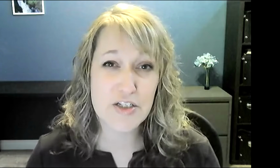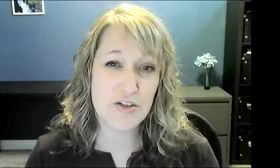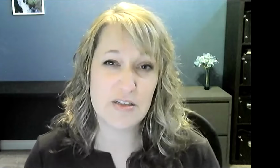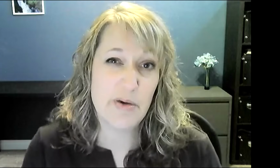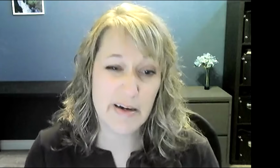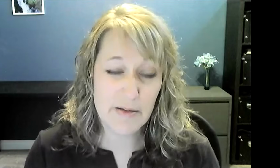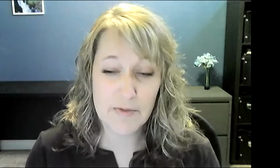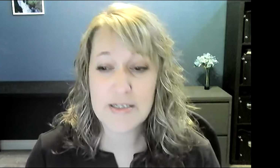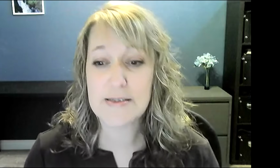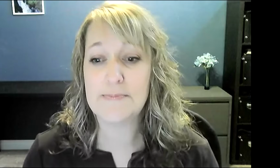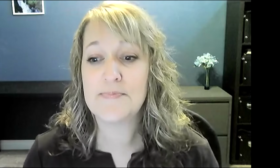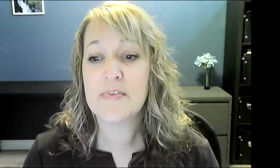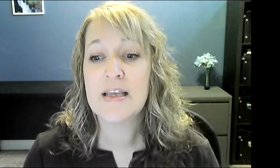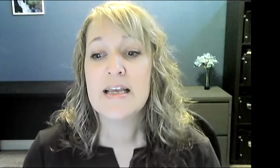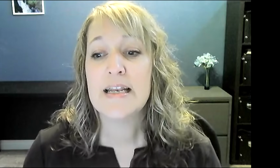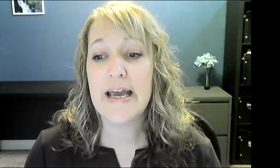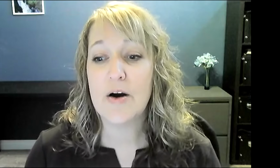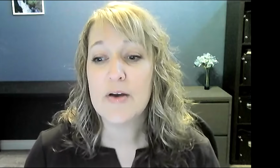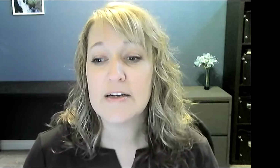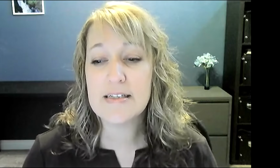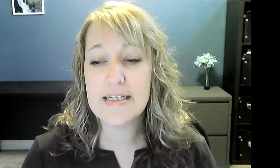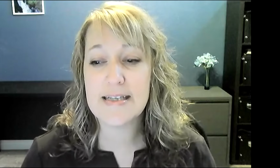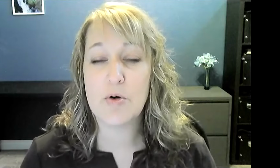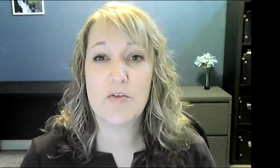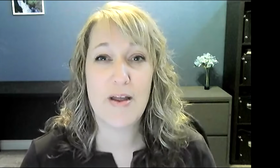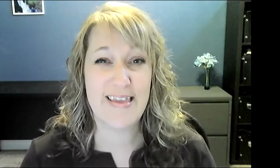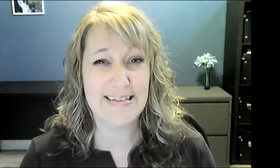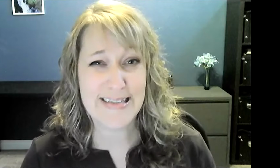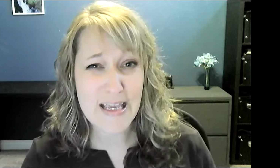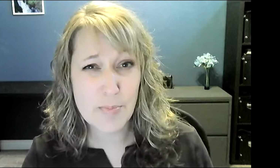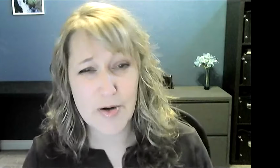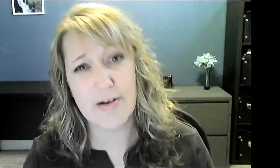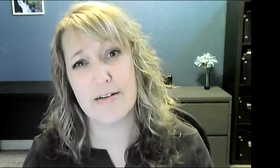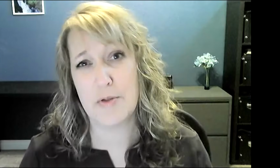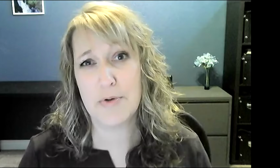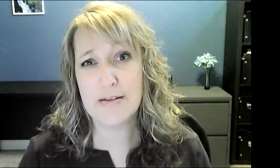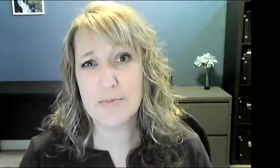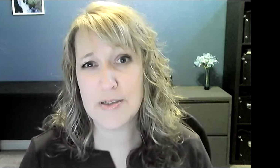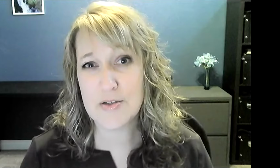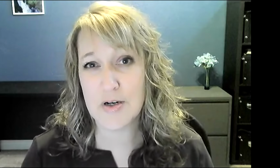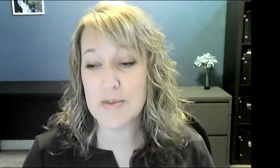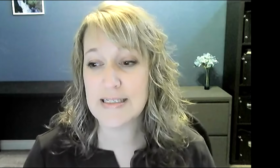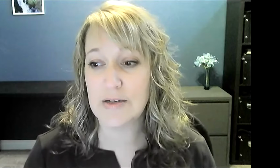just used my regular voice. Now, here's an example of what that same part of the Three Little Pigs story would sound